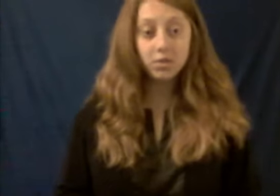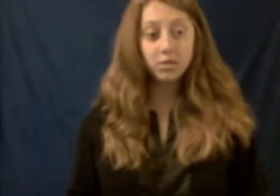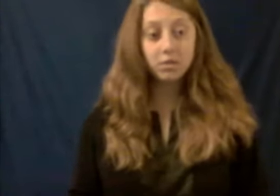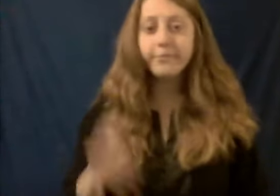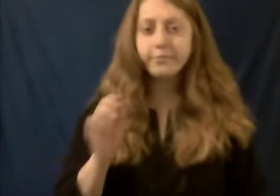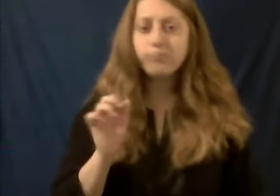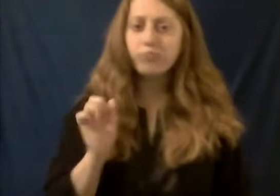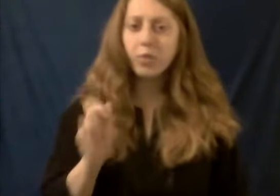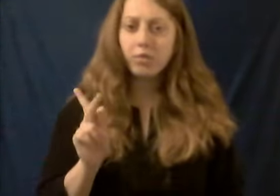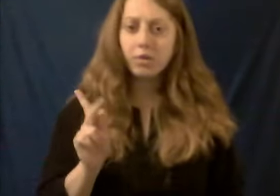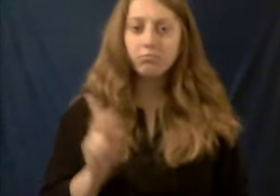Okay.